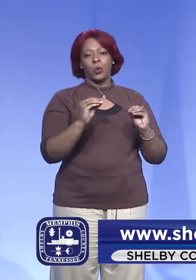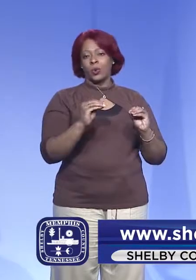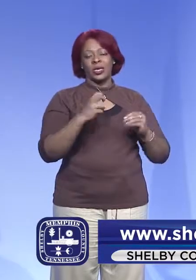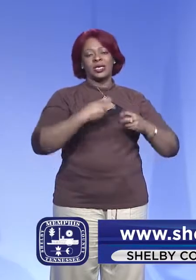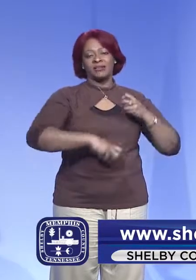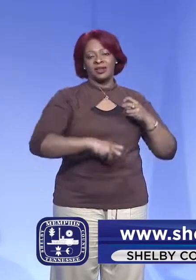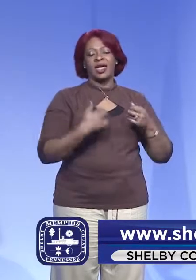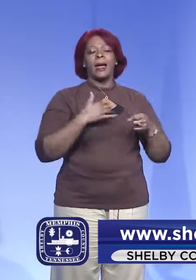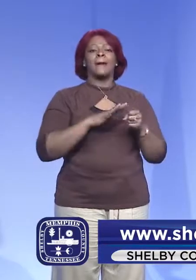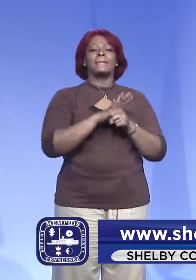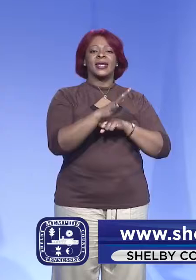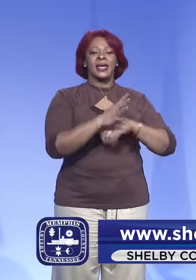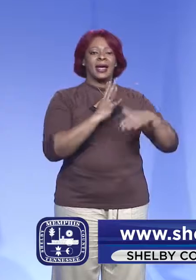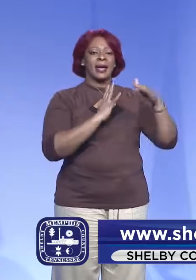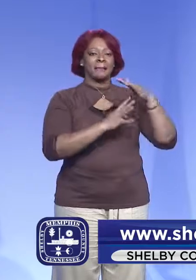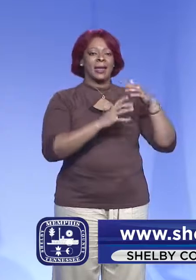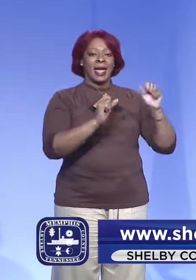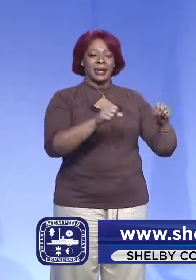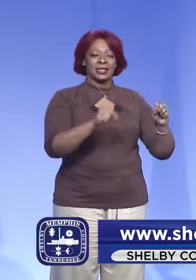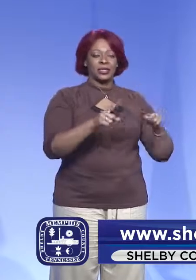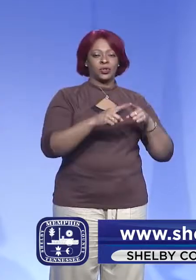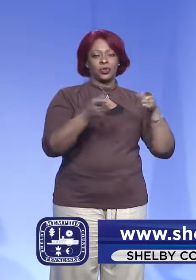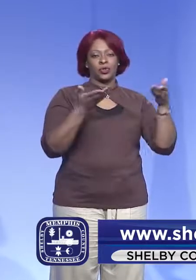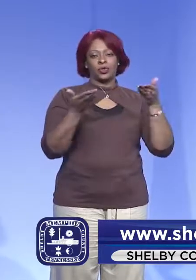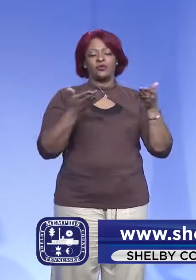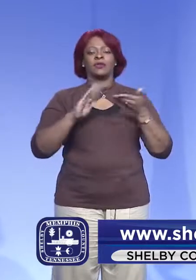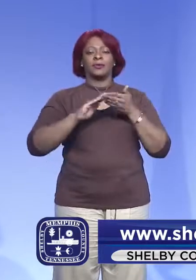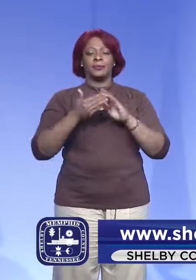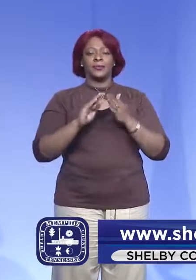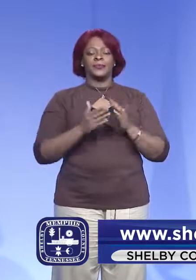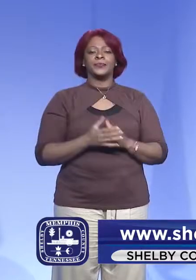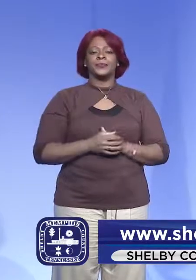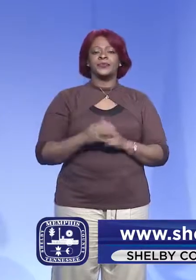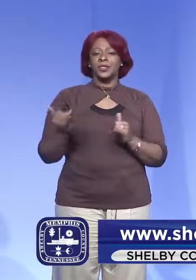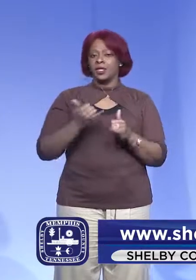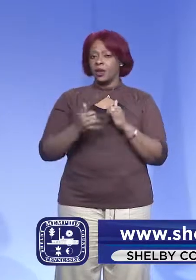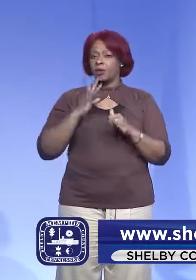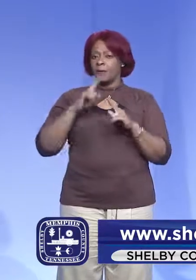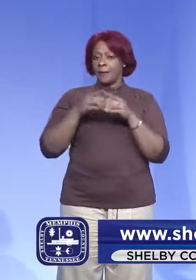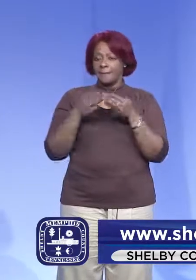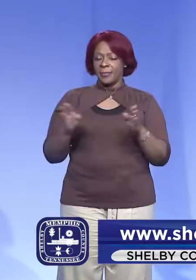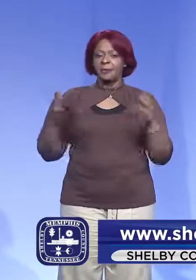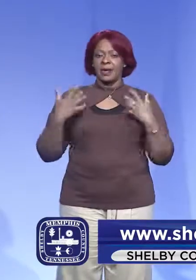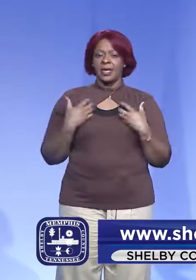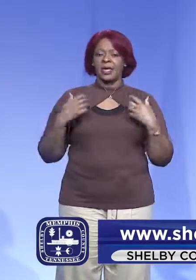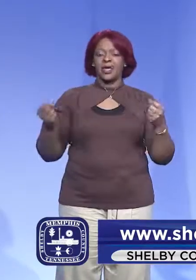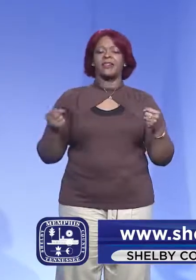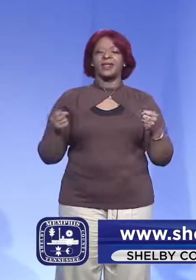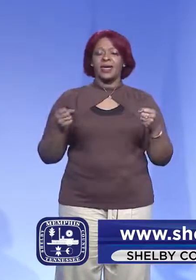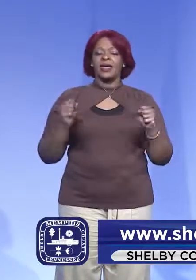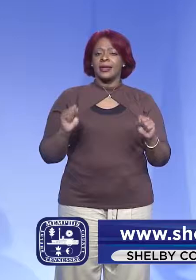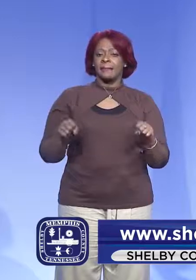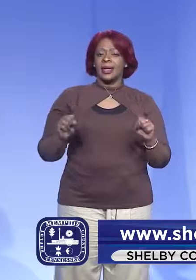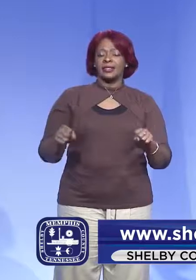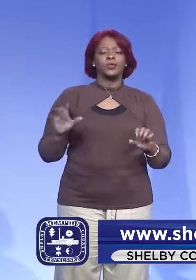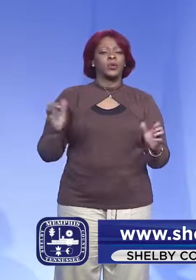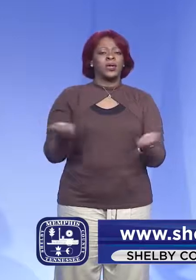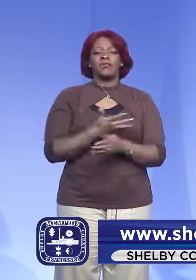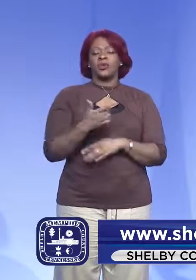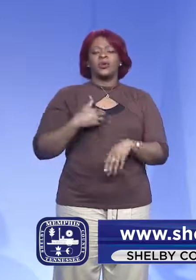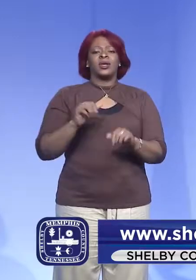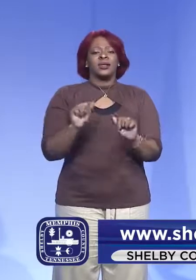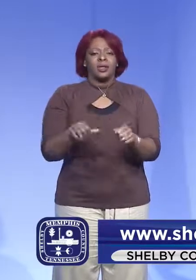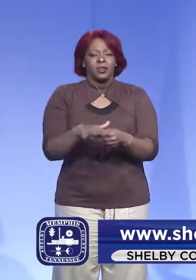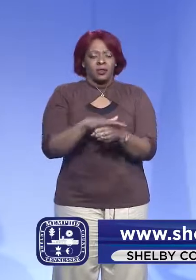and have plenty of capacity to serve this community. Lastly, I want to talk about public health capacity. We're doing everything we